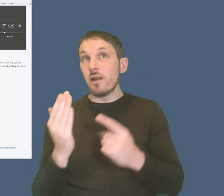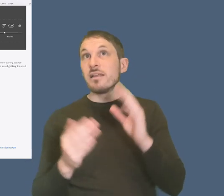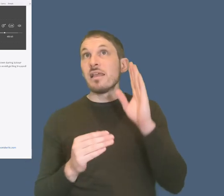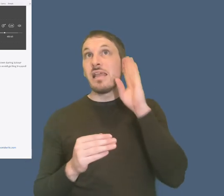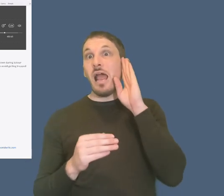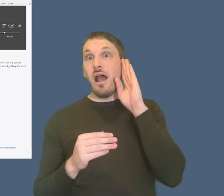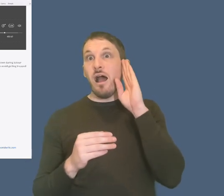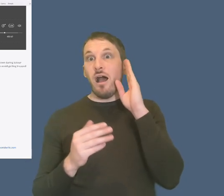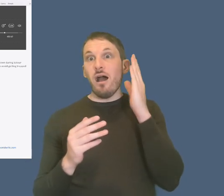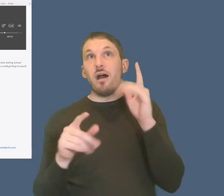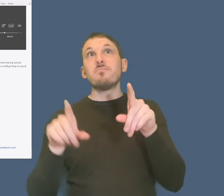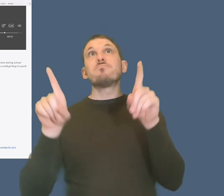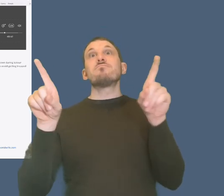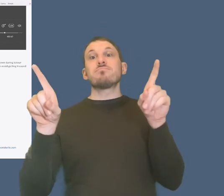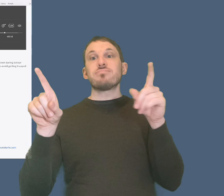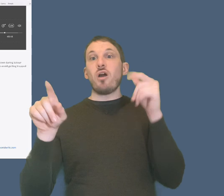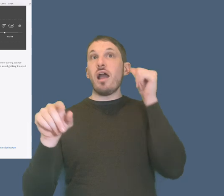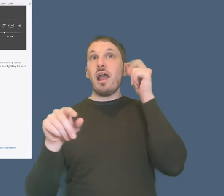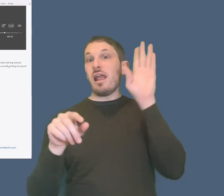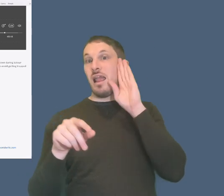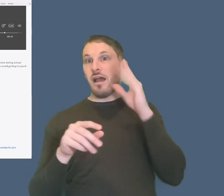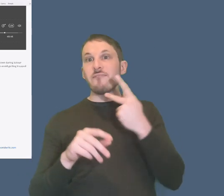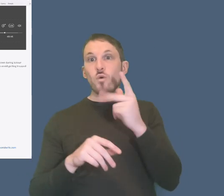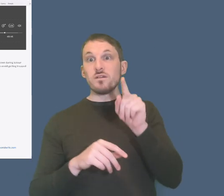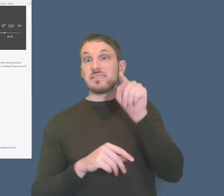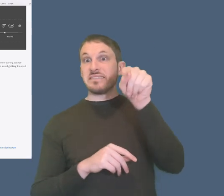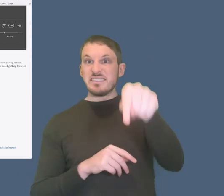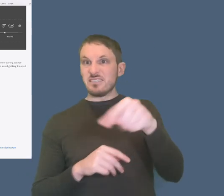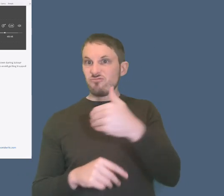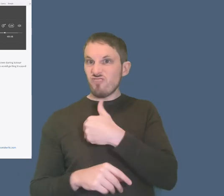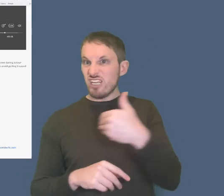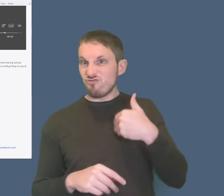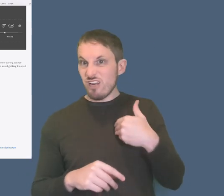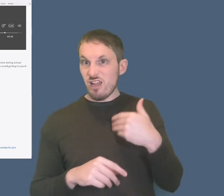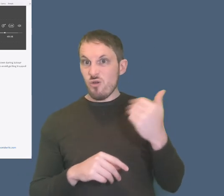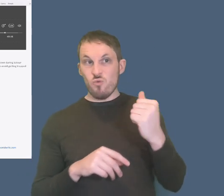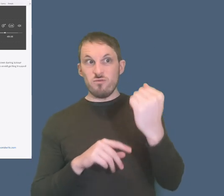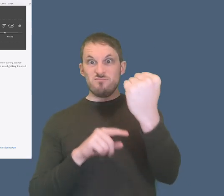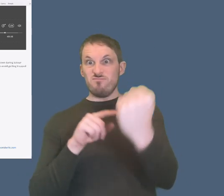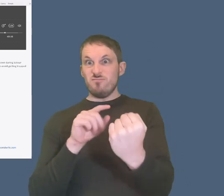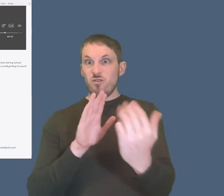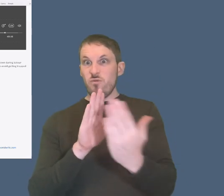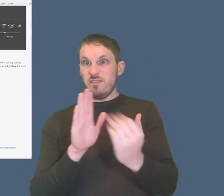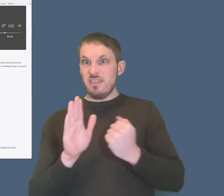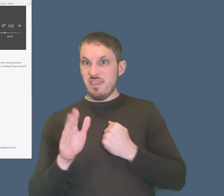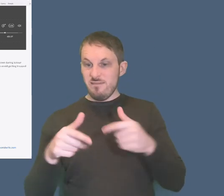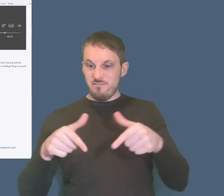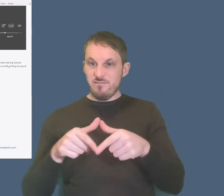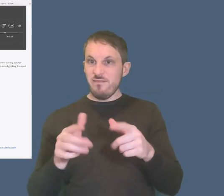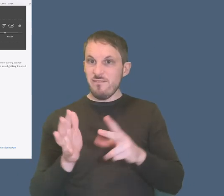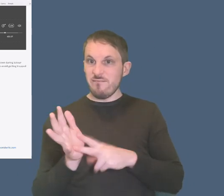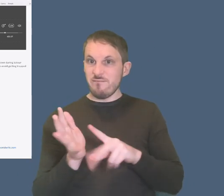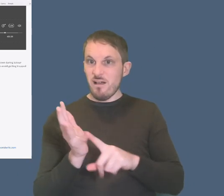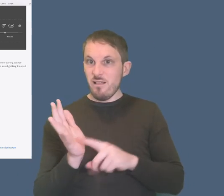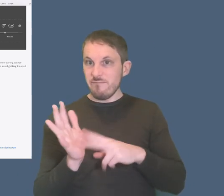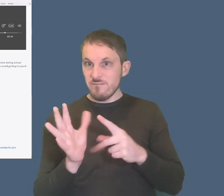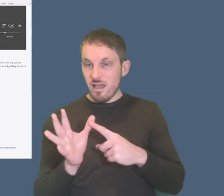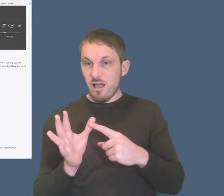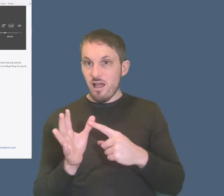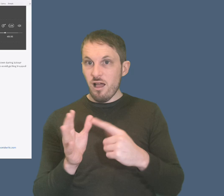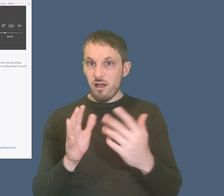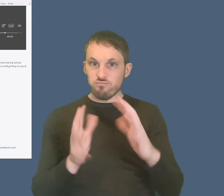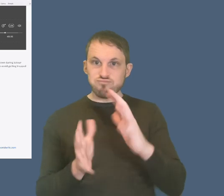the distance of a complete stranger who's down around their vulva and navigating things with their